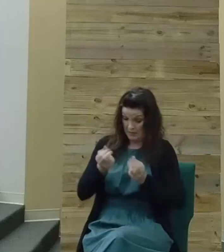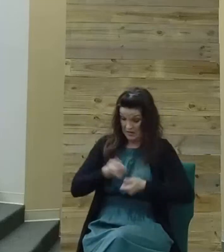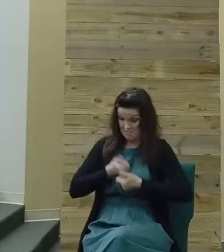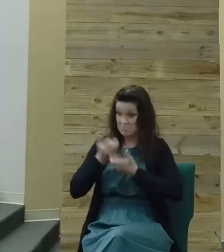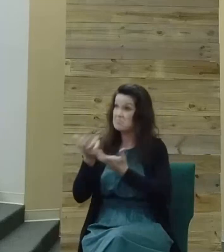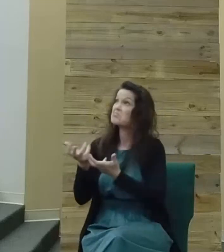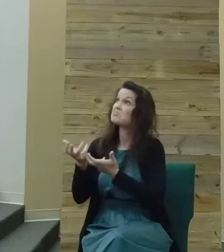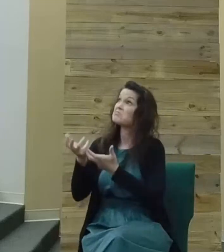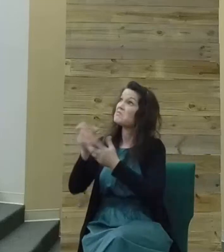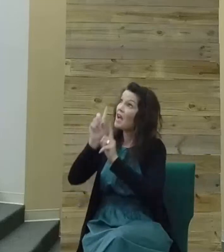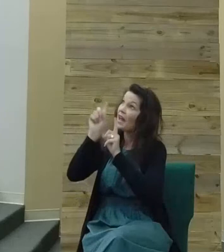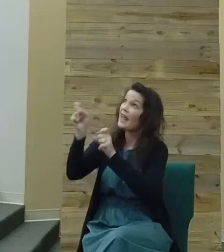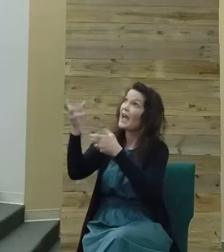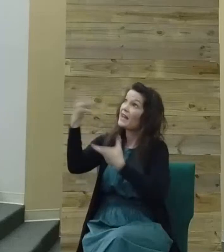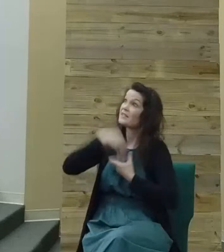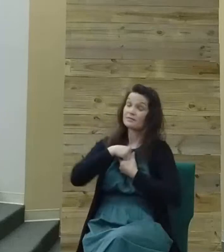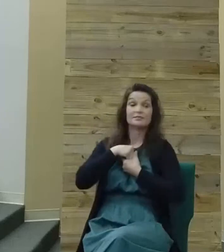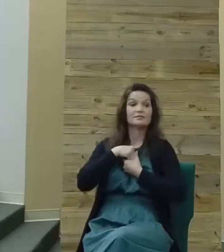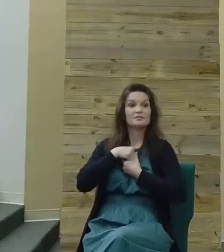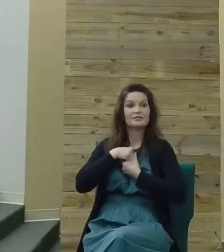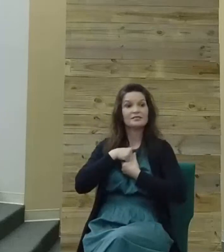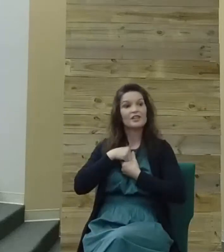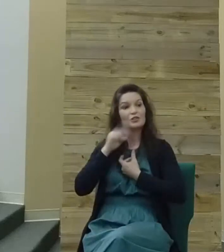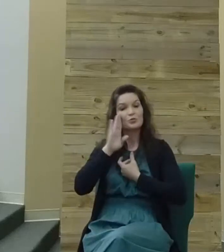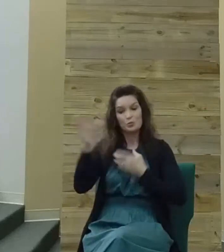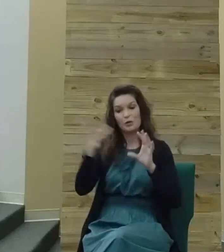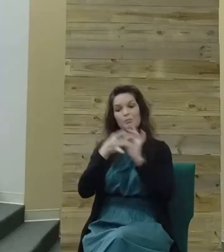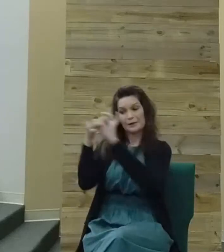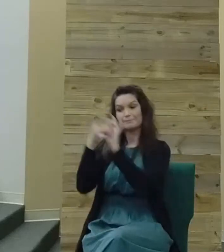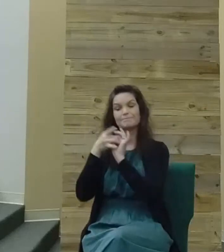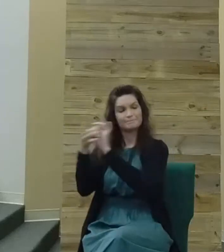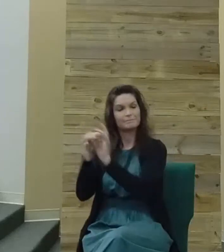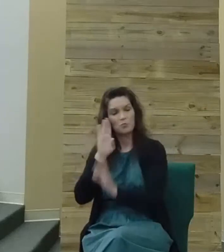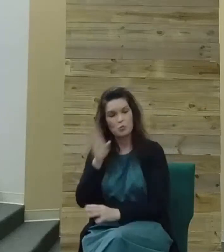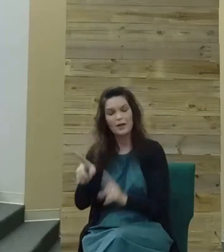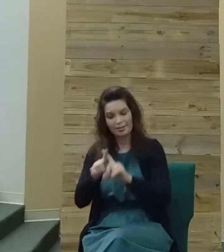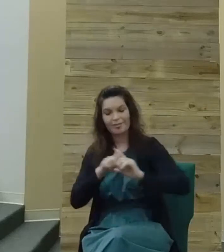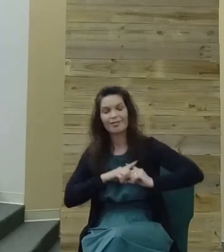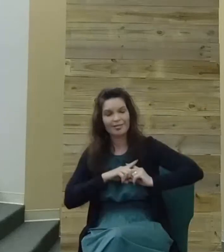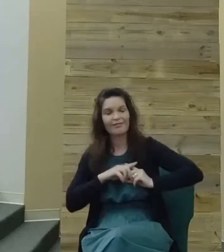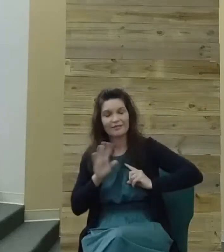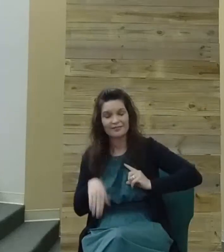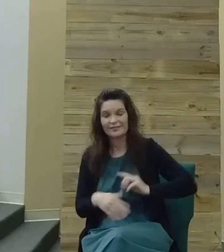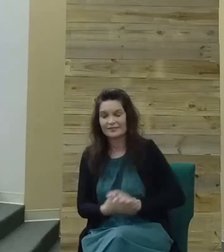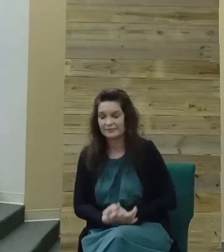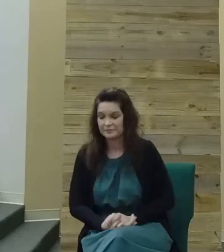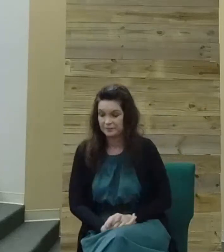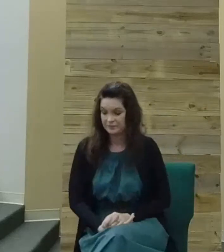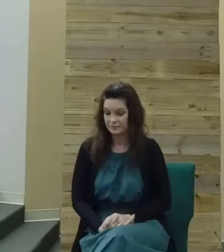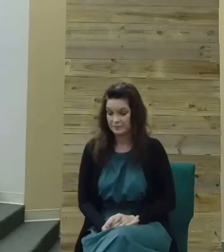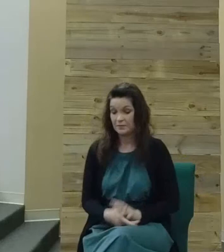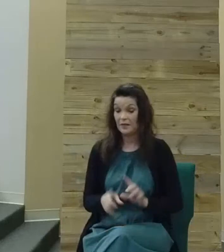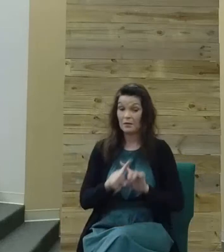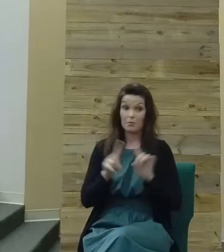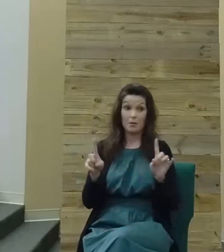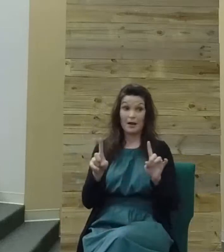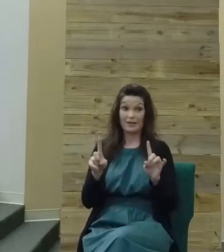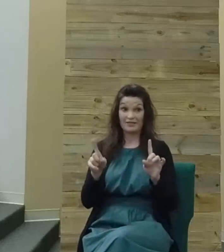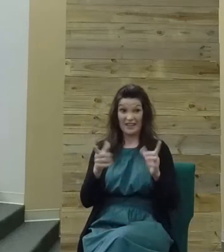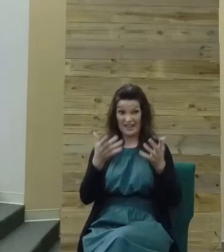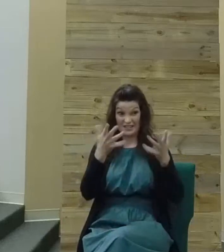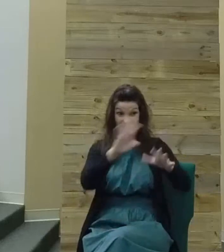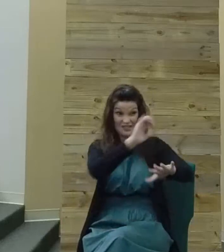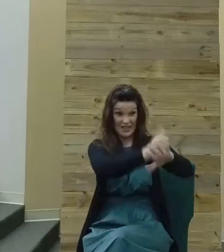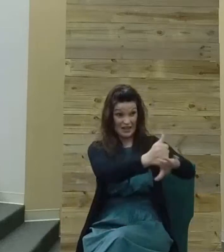in Christ, you will be reconciled. So he has reconciled all those who have come to him in repentance and faith. But he has